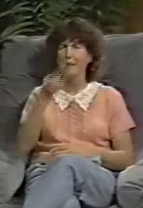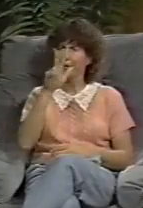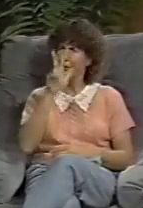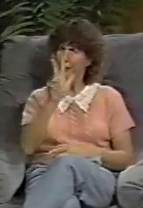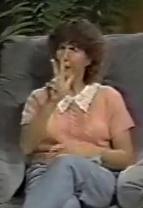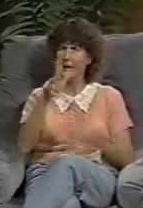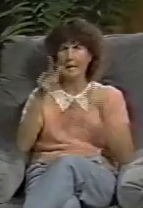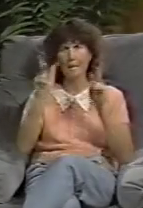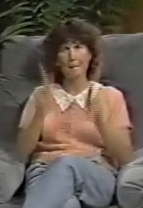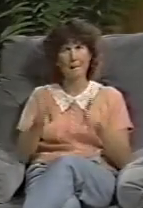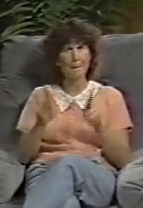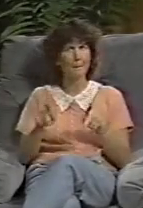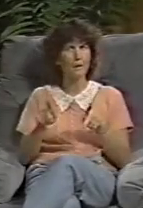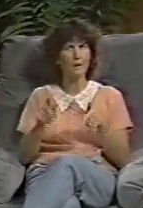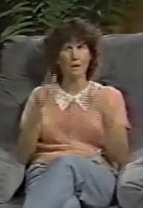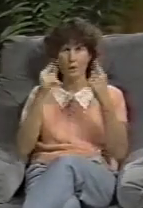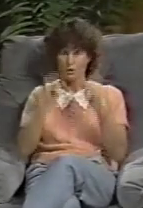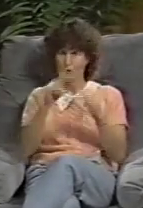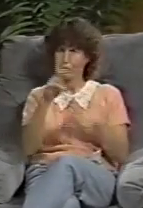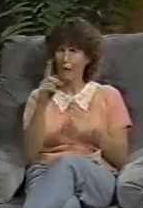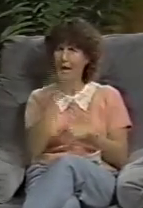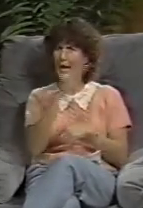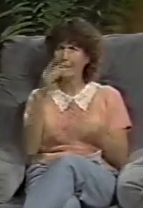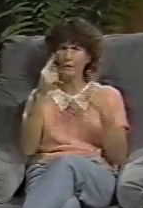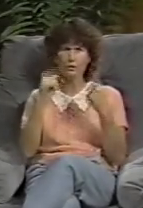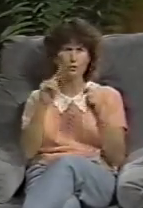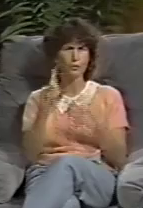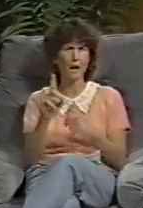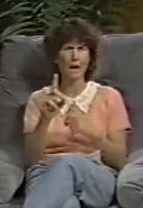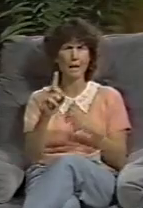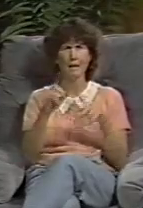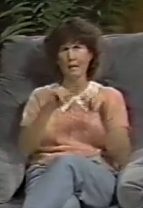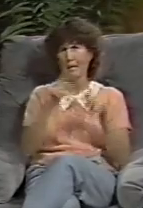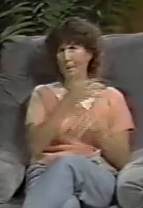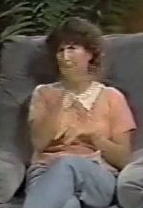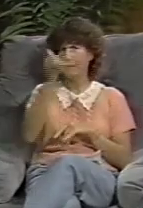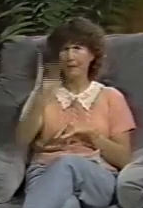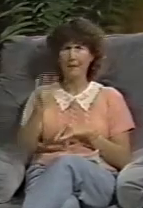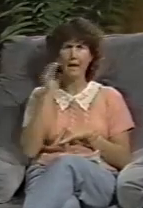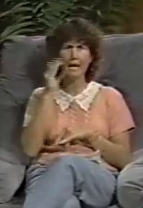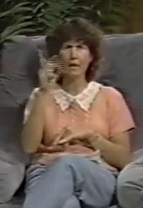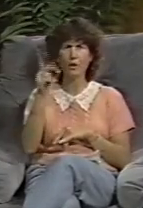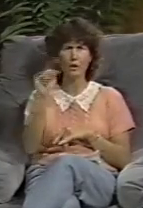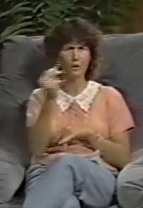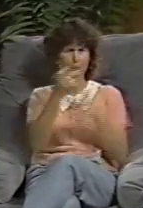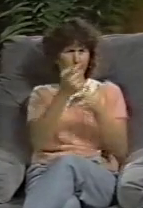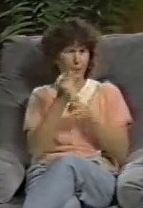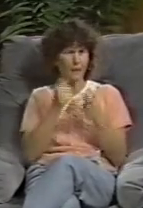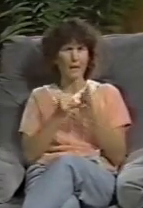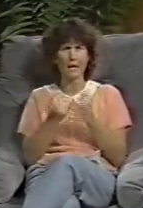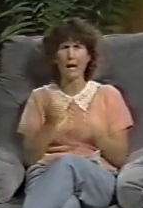The three people tried and tried, but they couldn't pull it